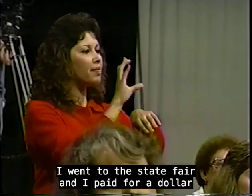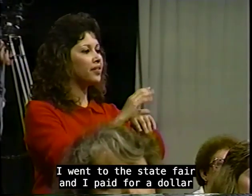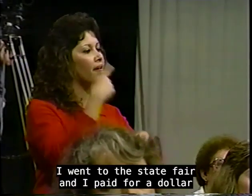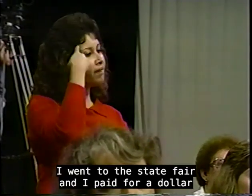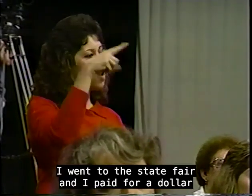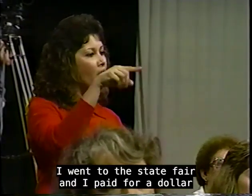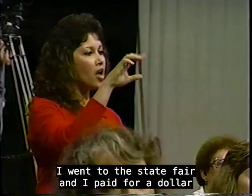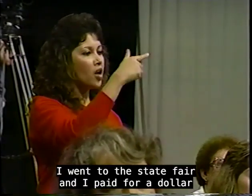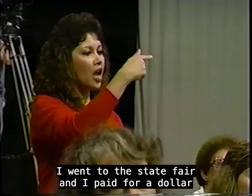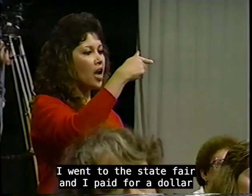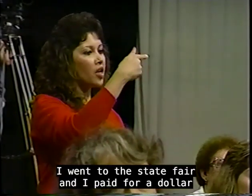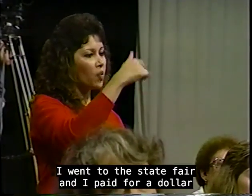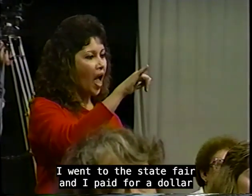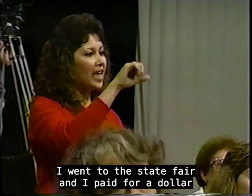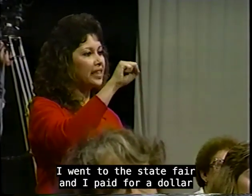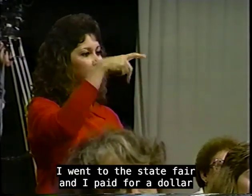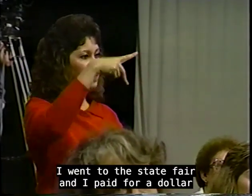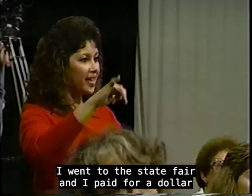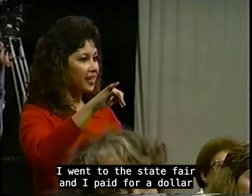I went to the state fair,